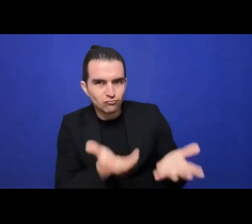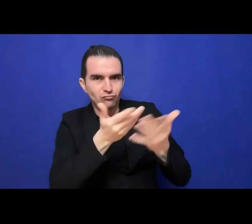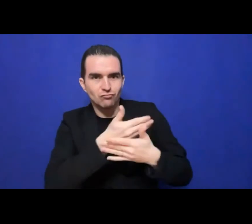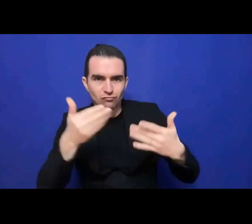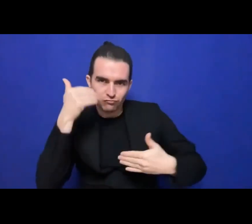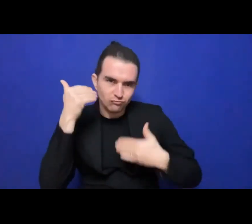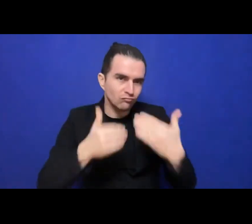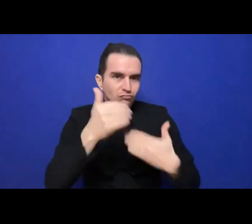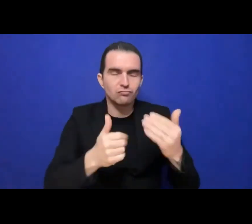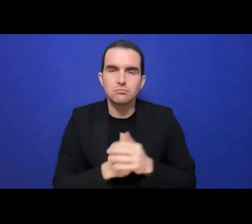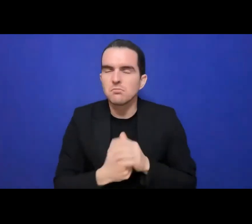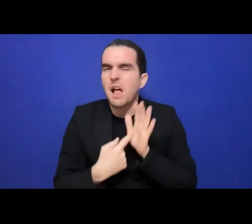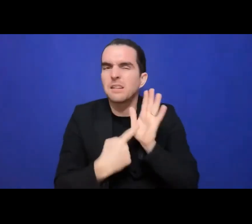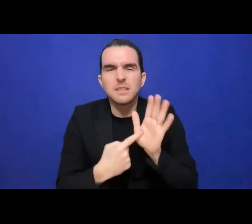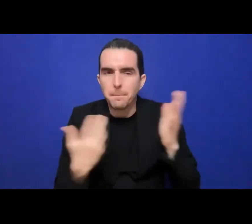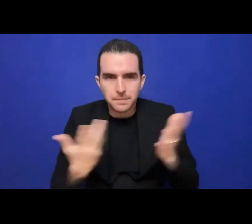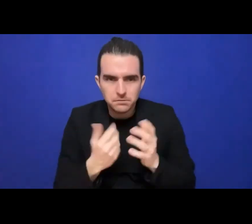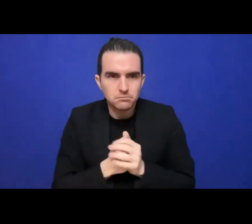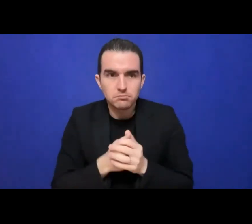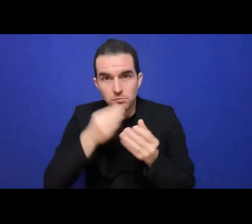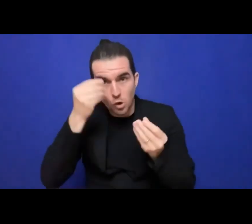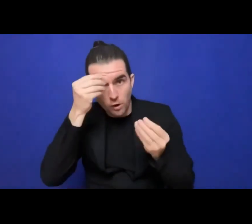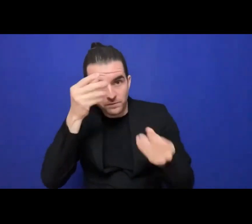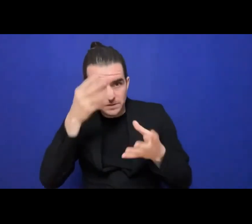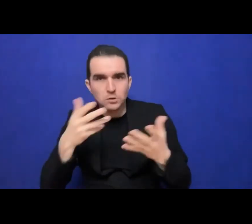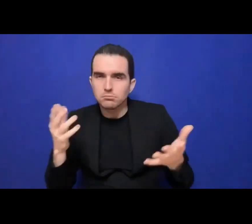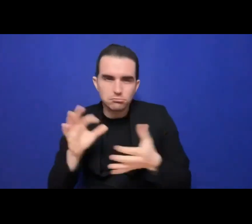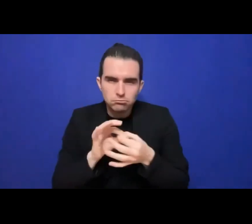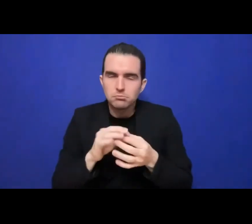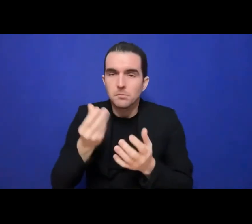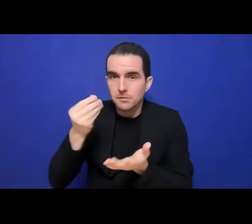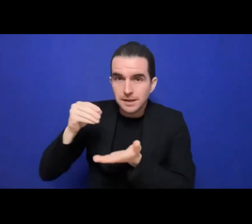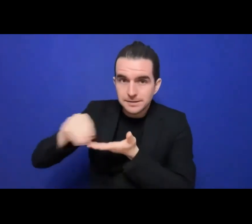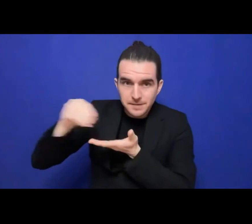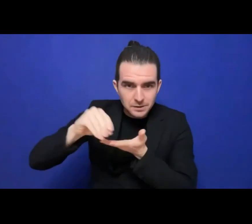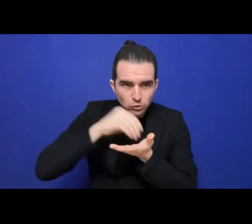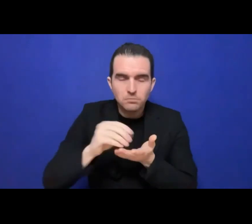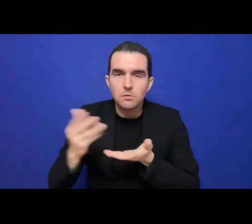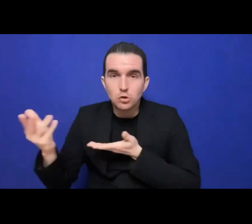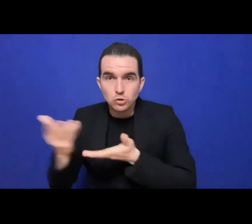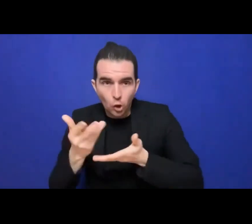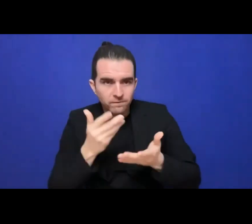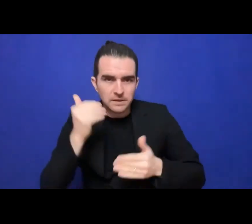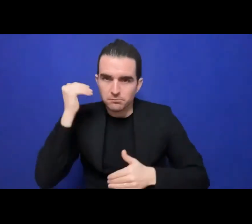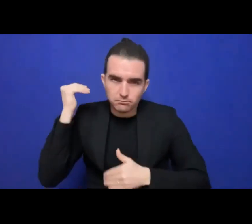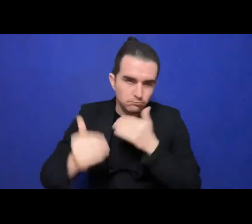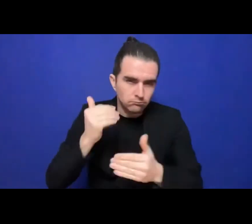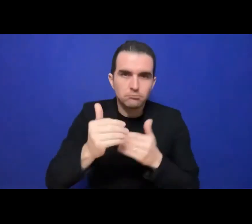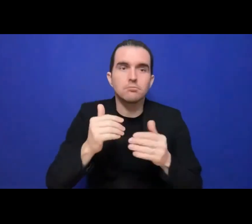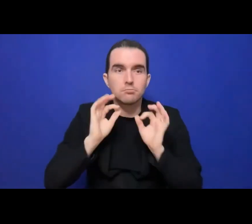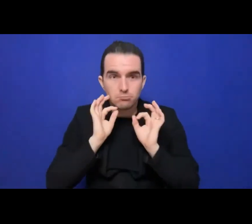delivery, to be posted at a place that the community is able to access it and to understand what is